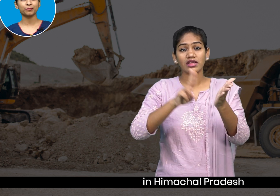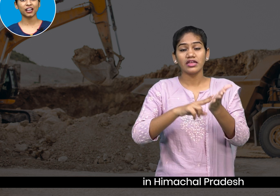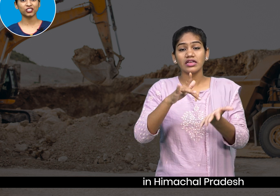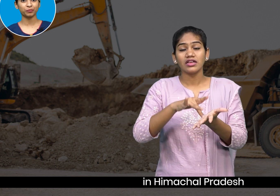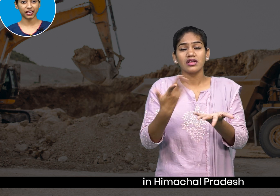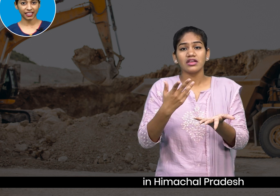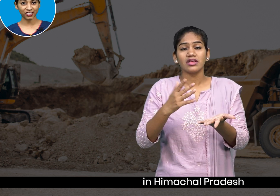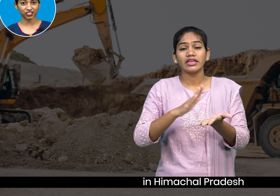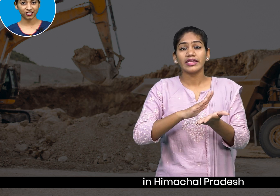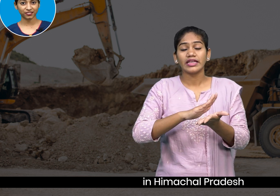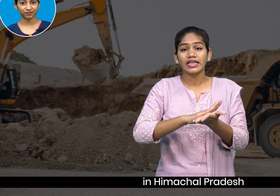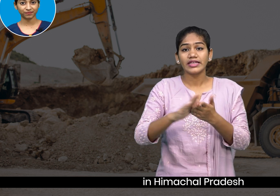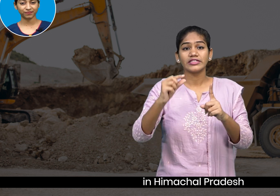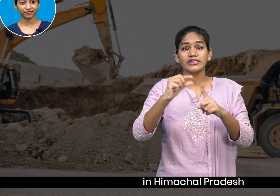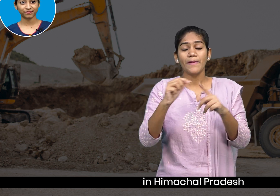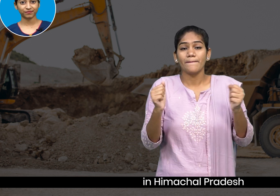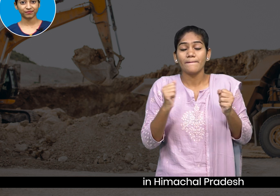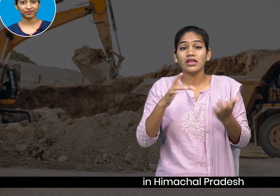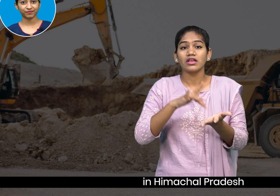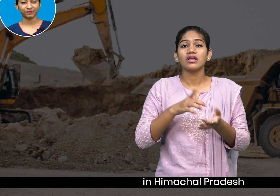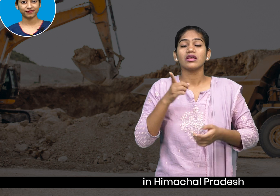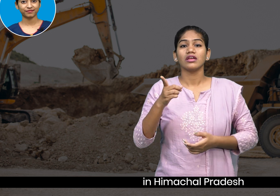in Himachal Pradesh